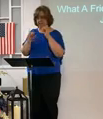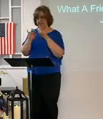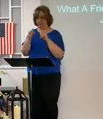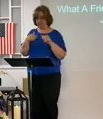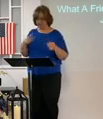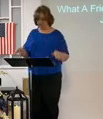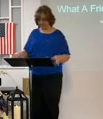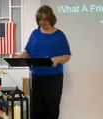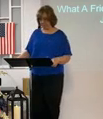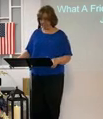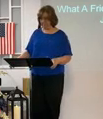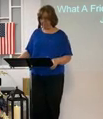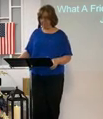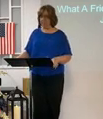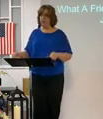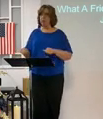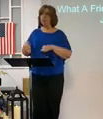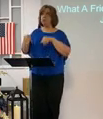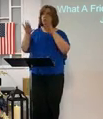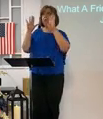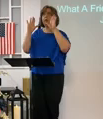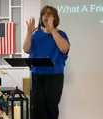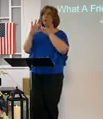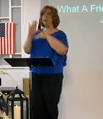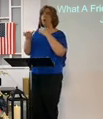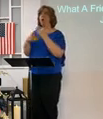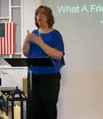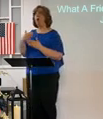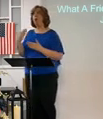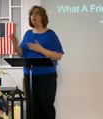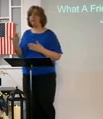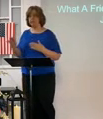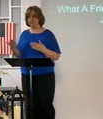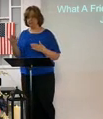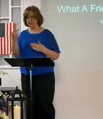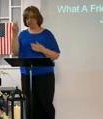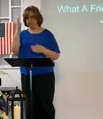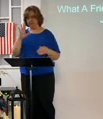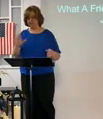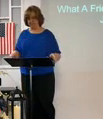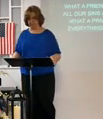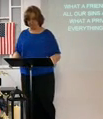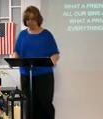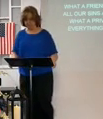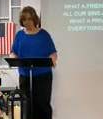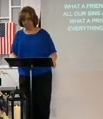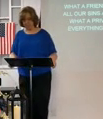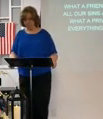song about giving all of our griefs, all of our pains to God in prayer.